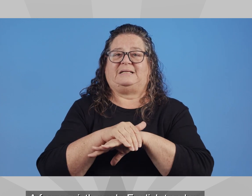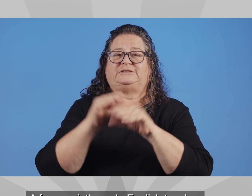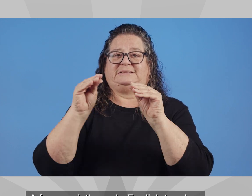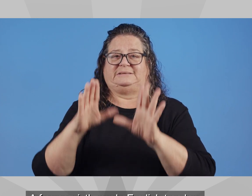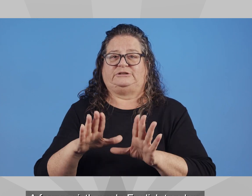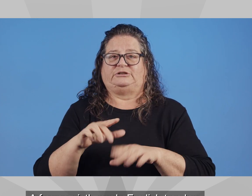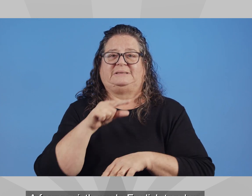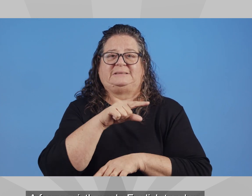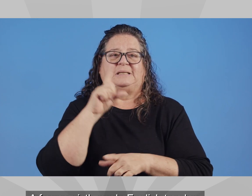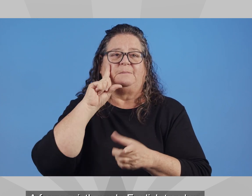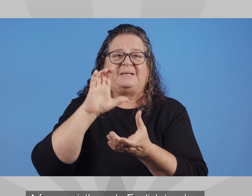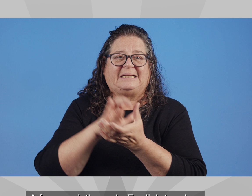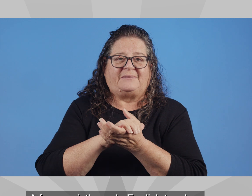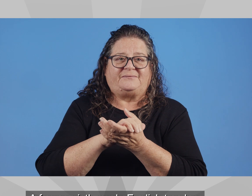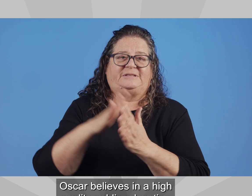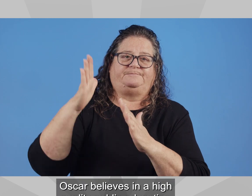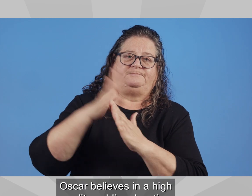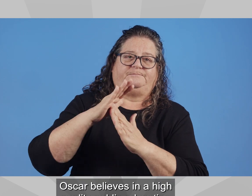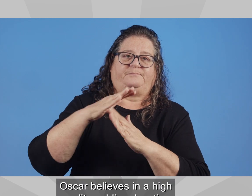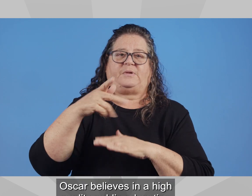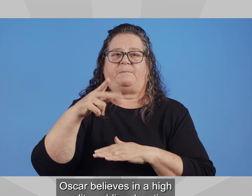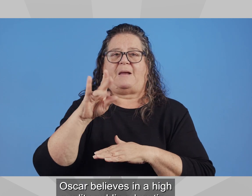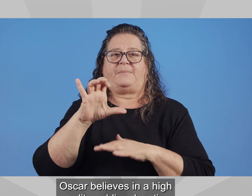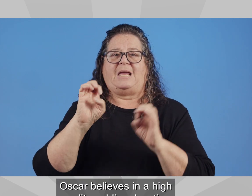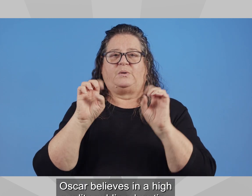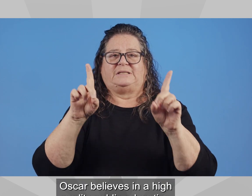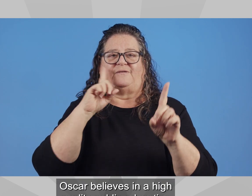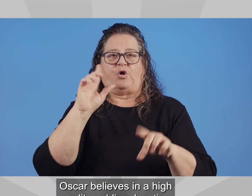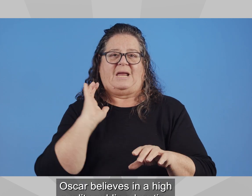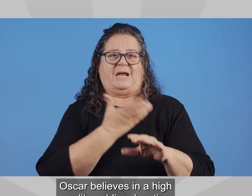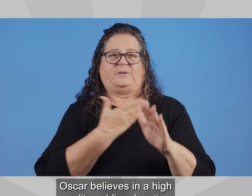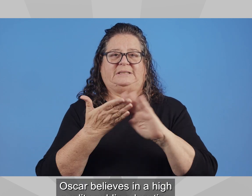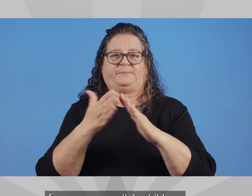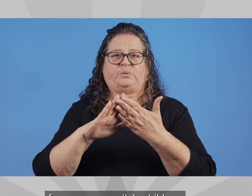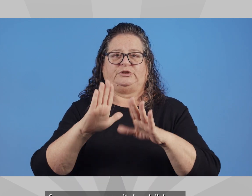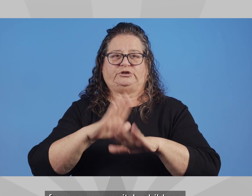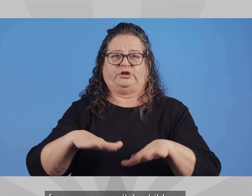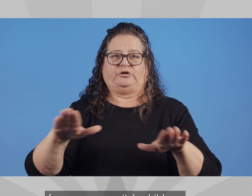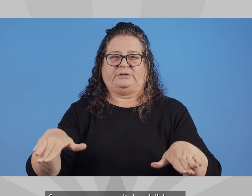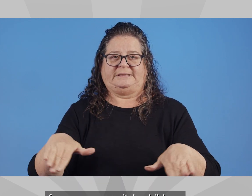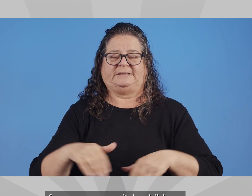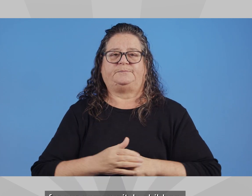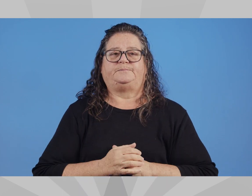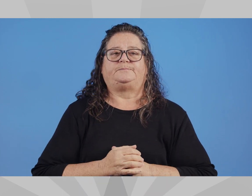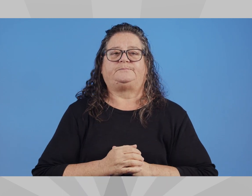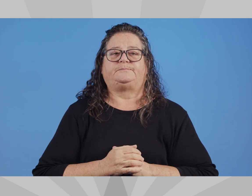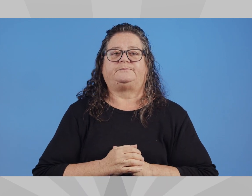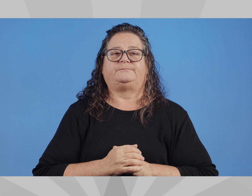A former sixth-grade English teacher, Oscar believes in a high-quality public education for our community's